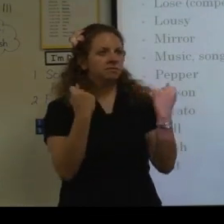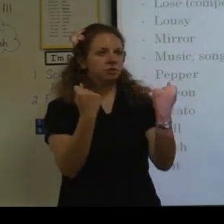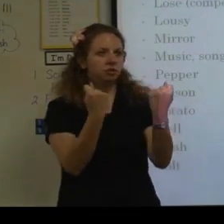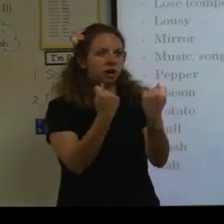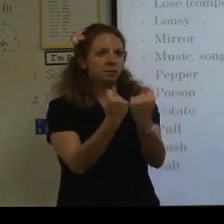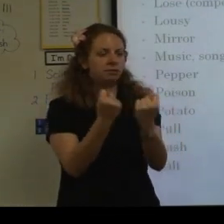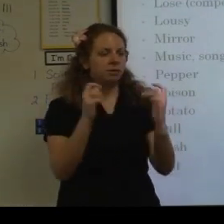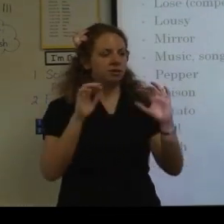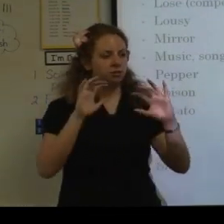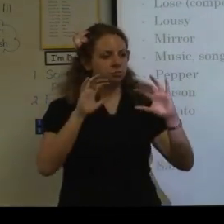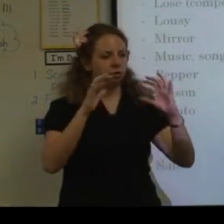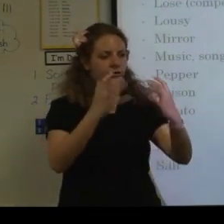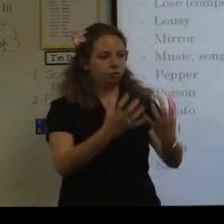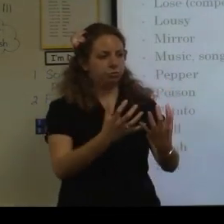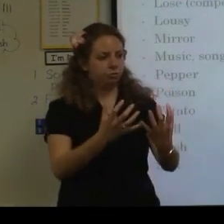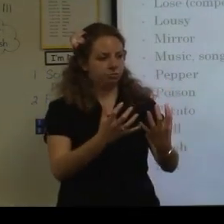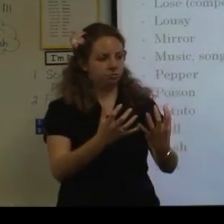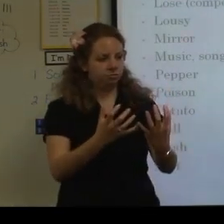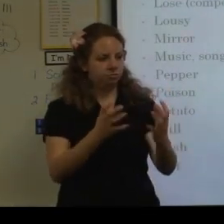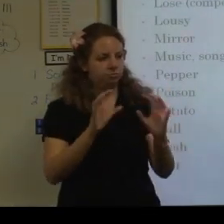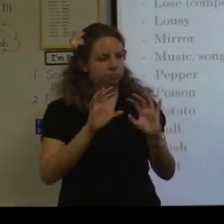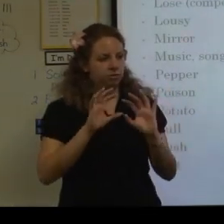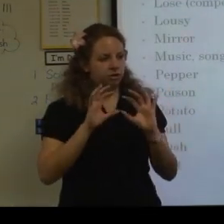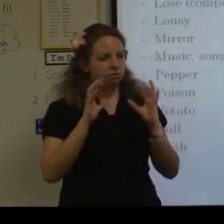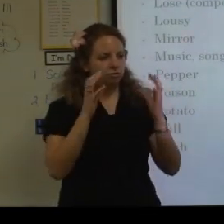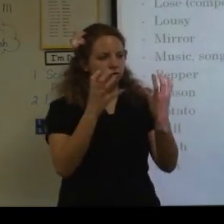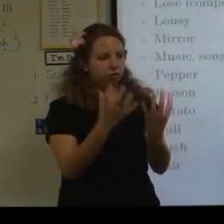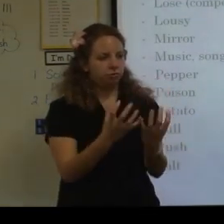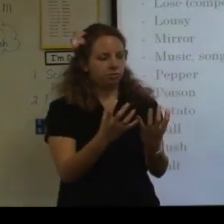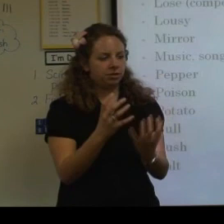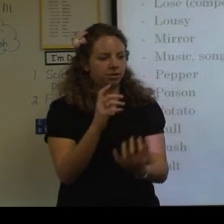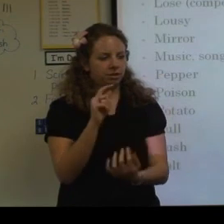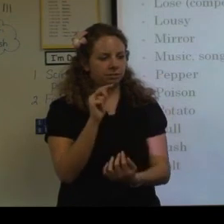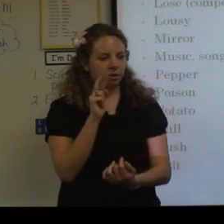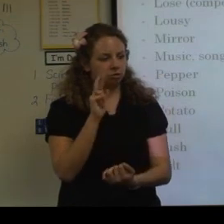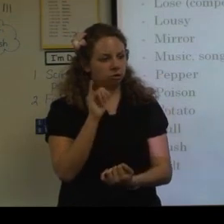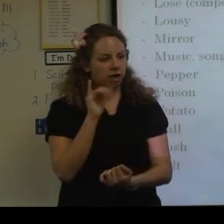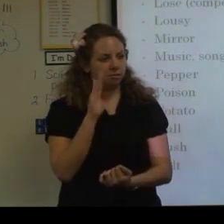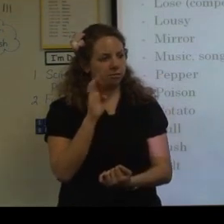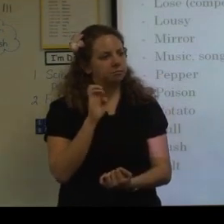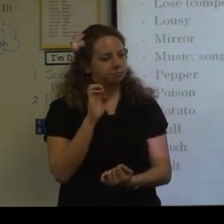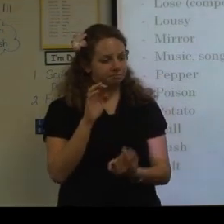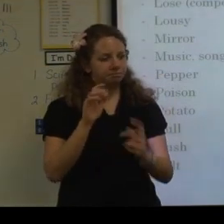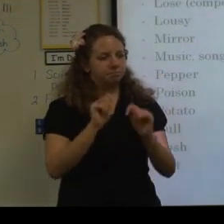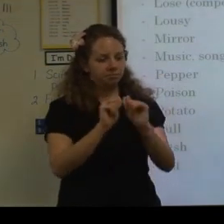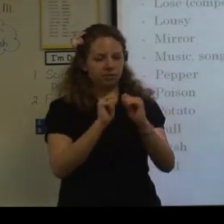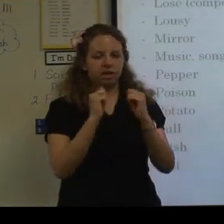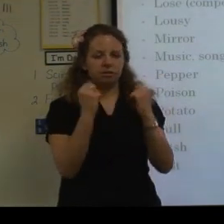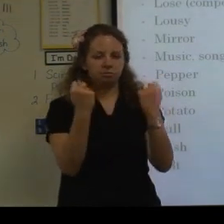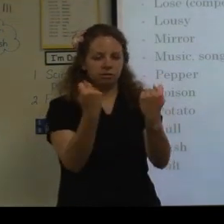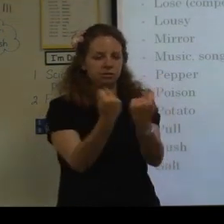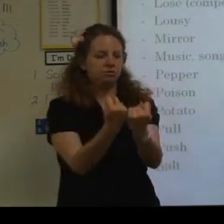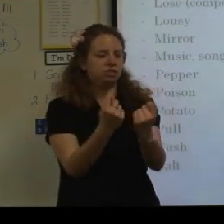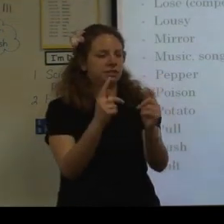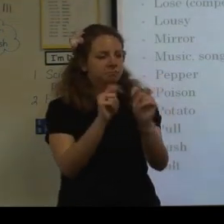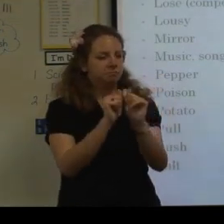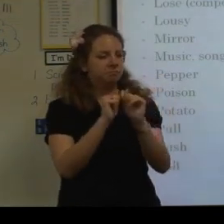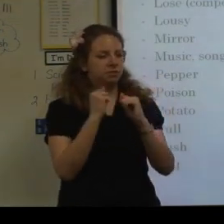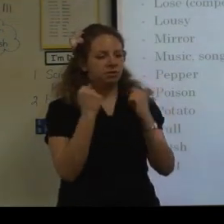For tribe, I would probably do more group. I do group and then spell tribe. Yeah, that would just be for team.